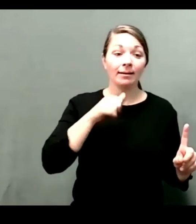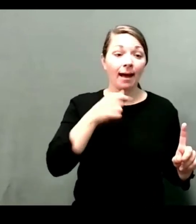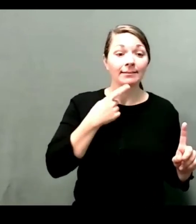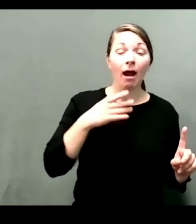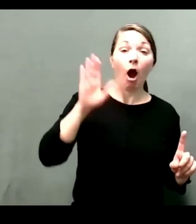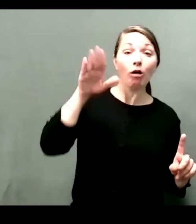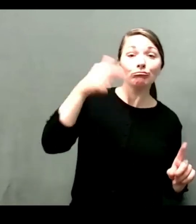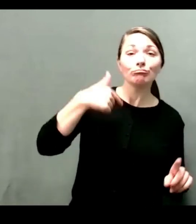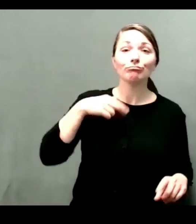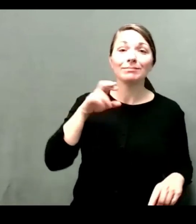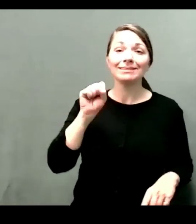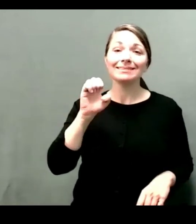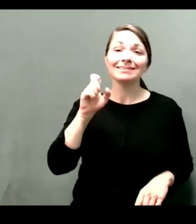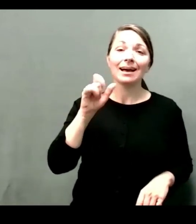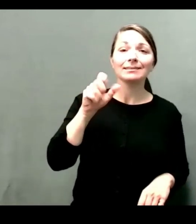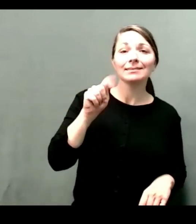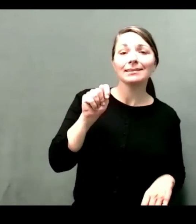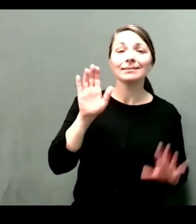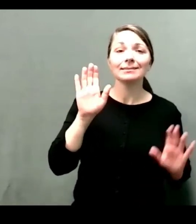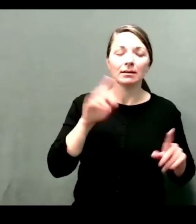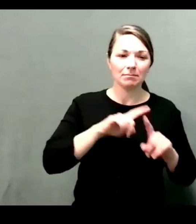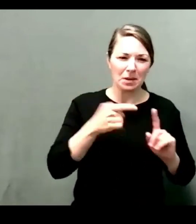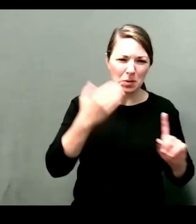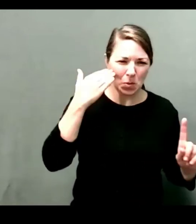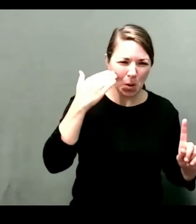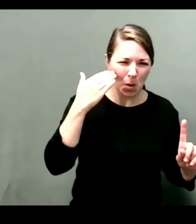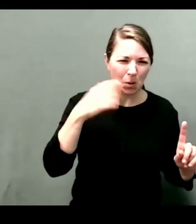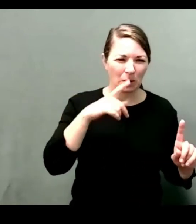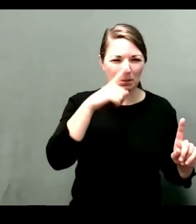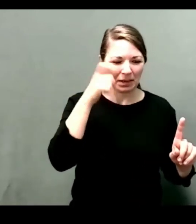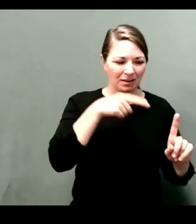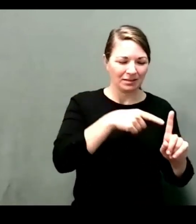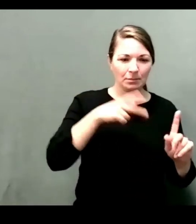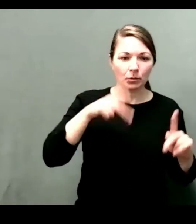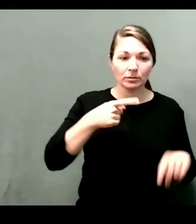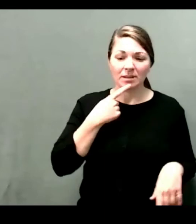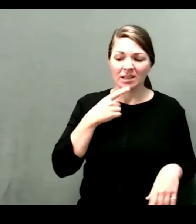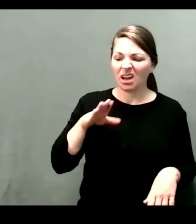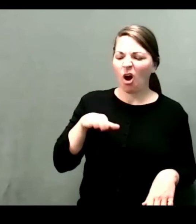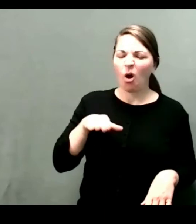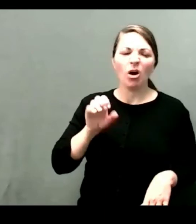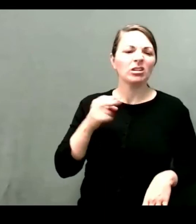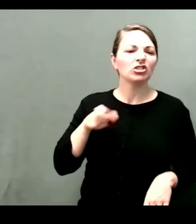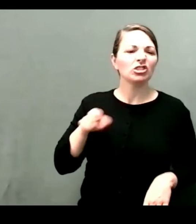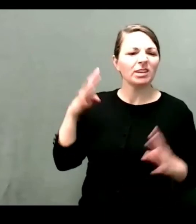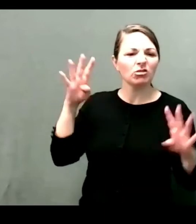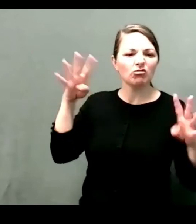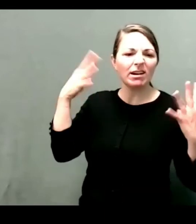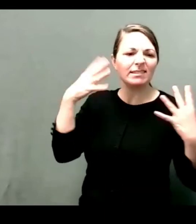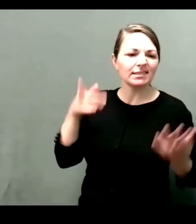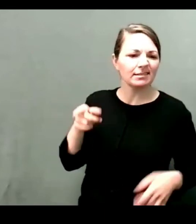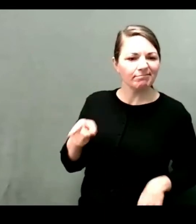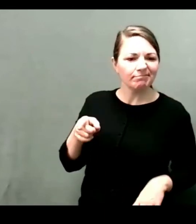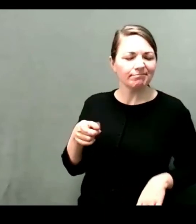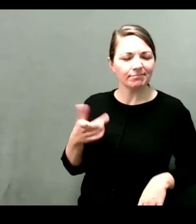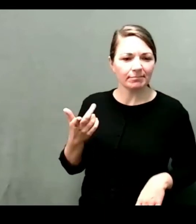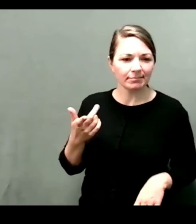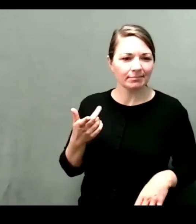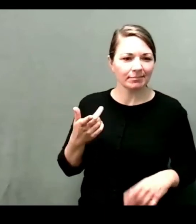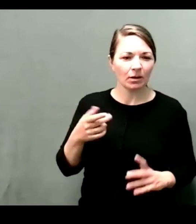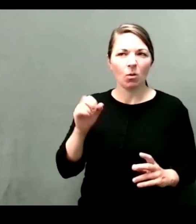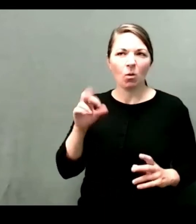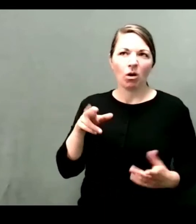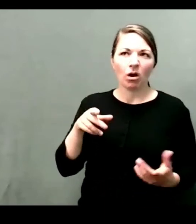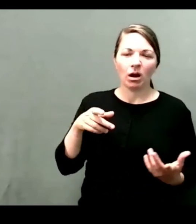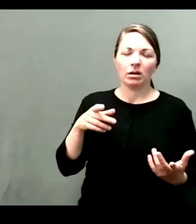some of that might look like she's crazy. I don't listen to anything she says because she's nuts. If we're thinking about someone who is voicing ableist